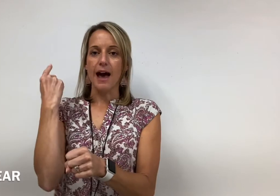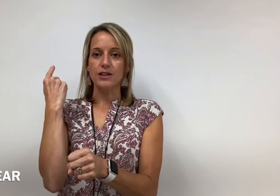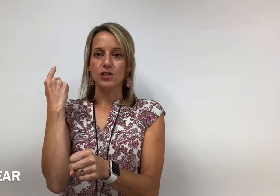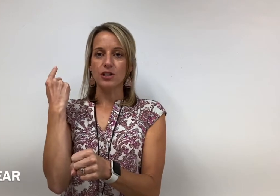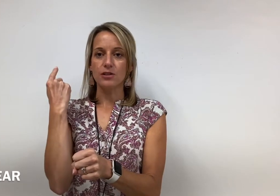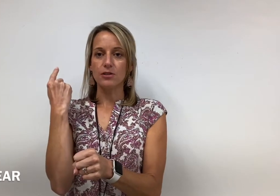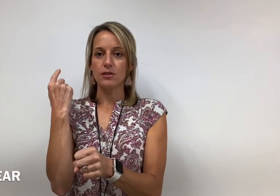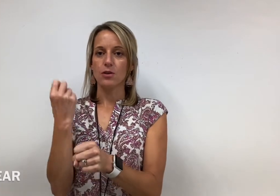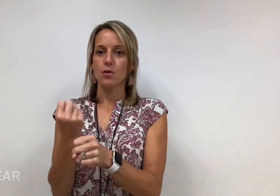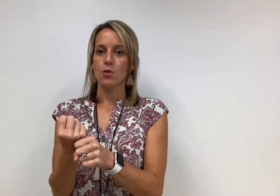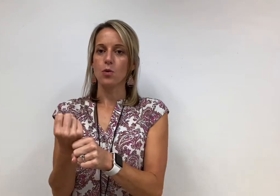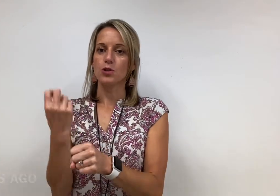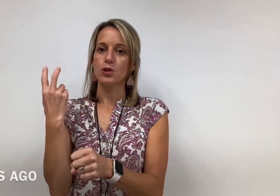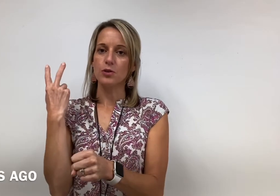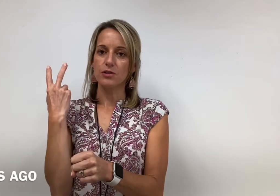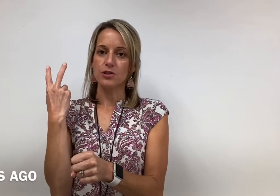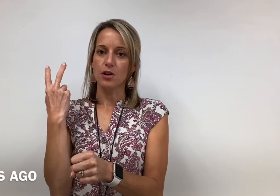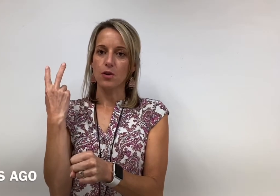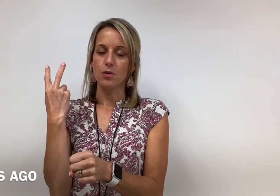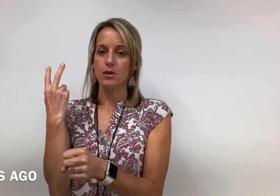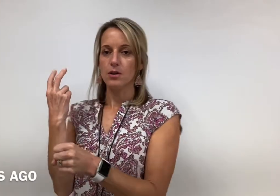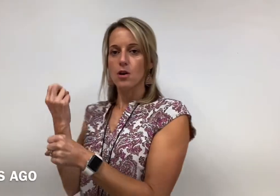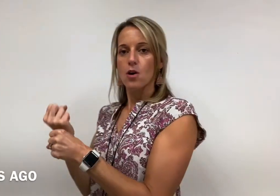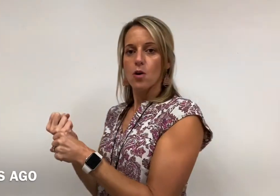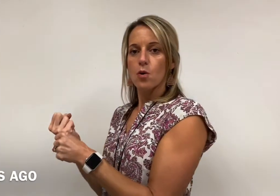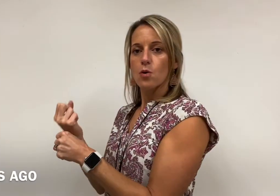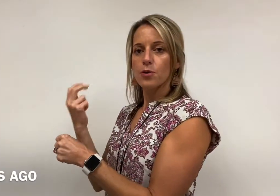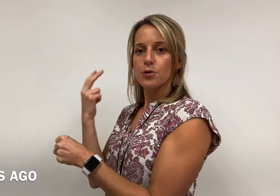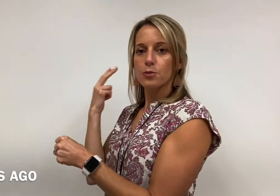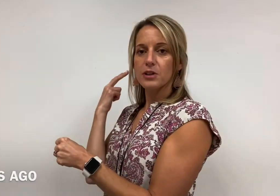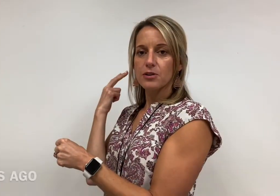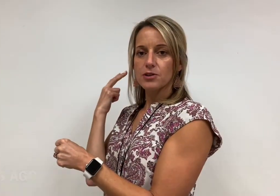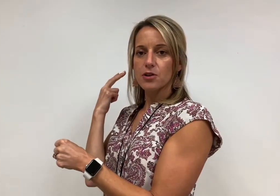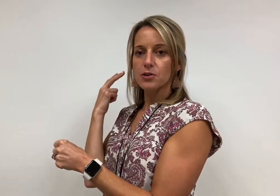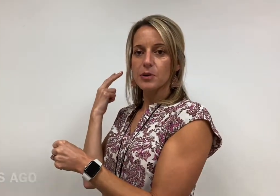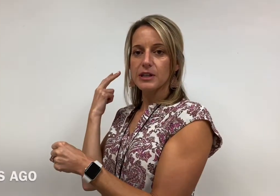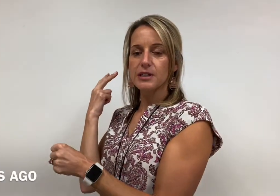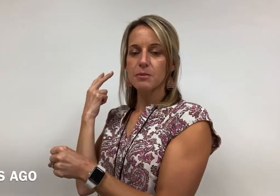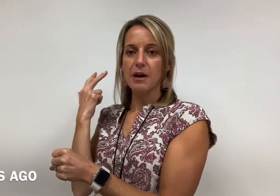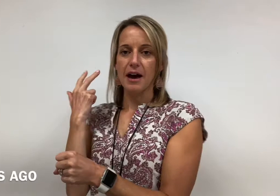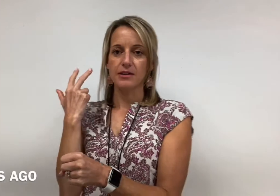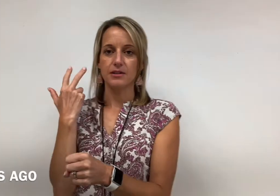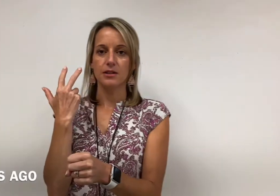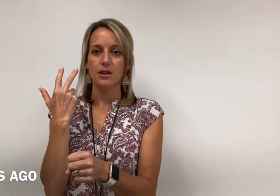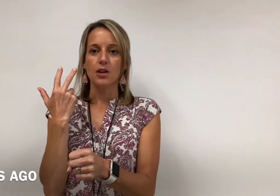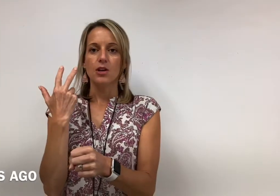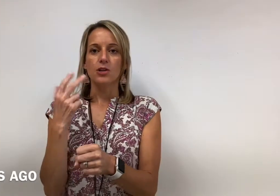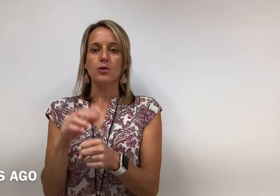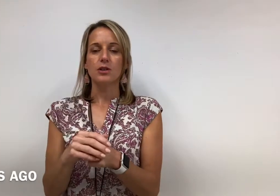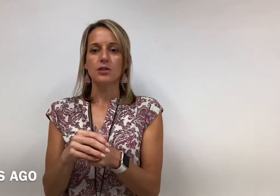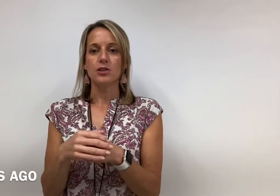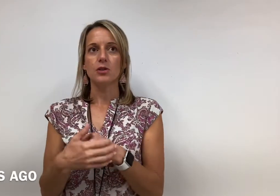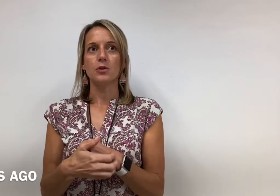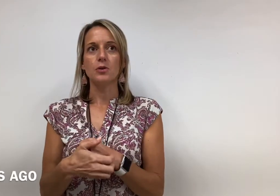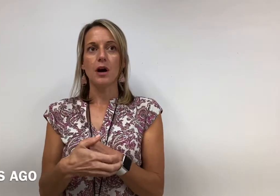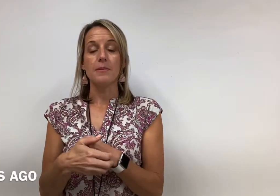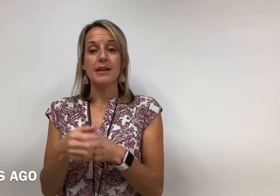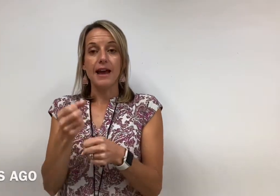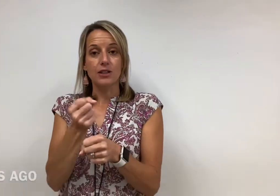last year, or 2 years ago, or 3 years ago. You're going into the past. You can do next